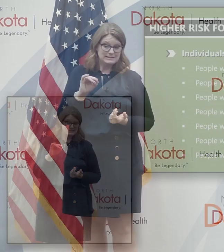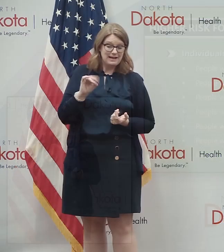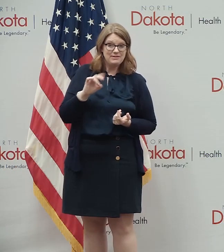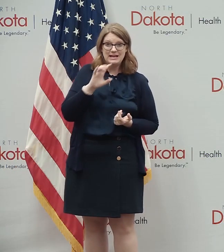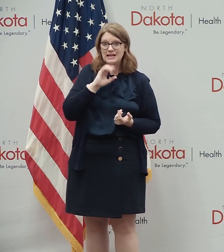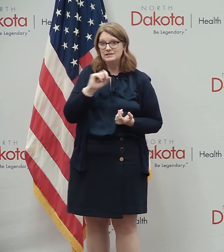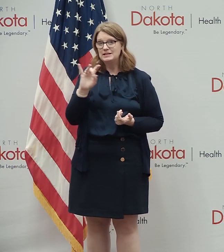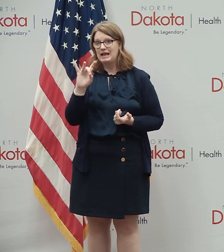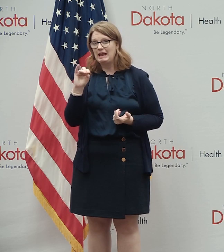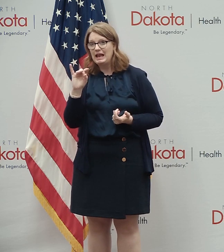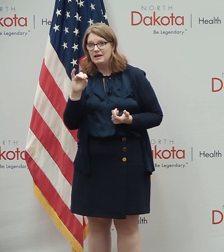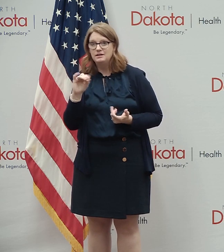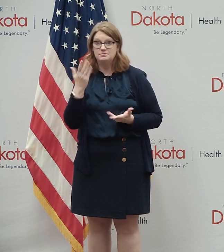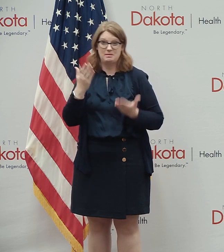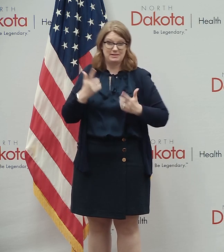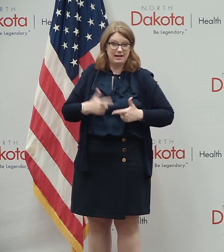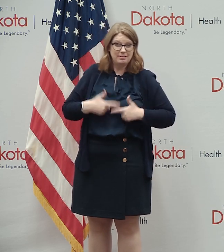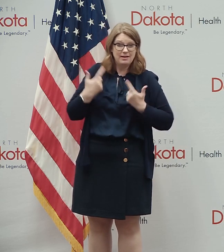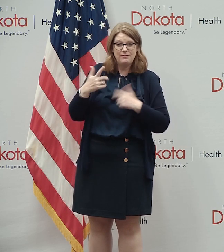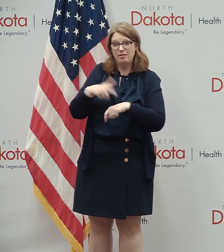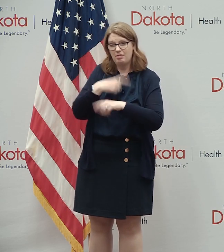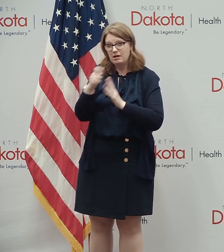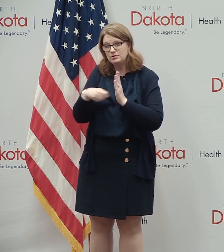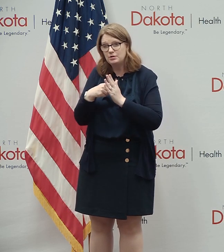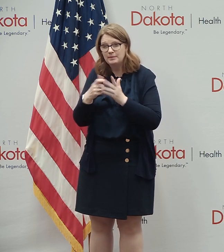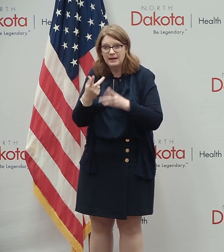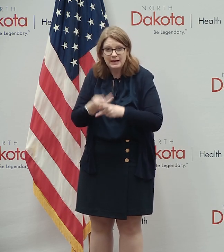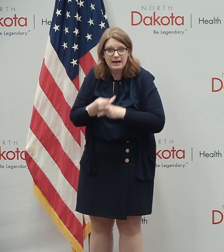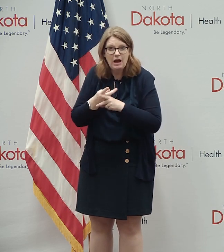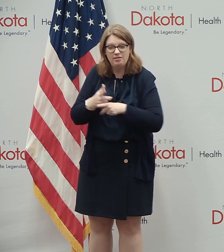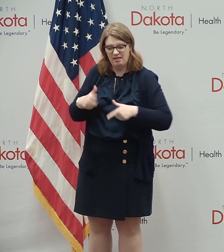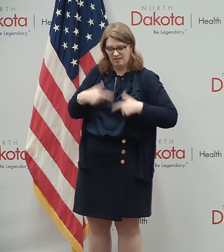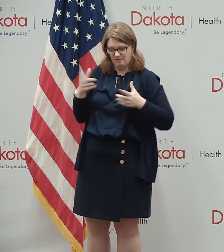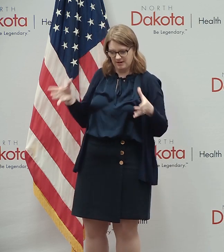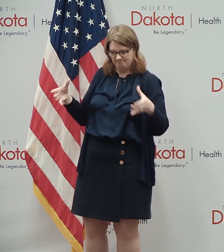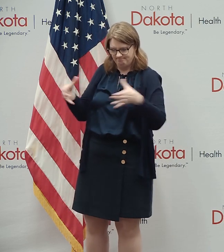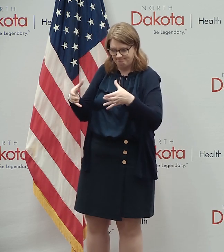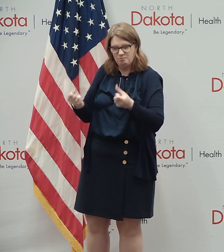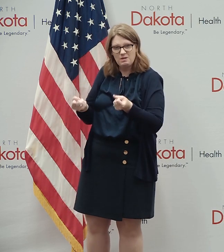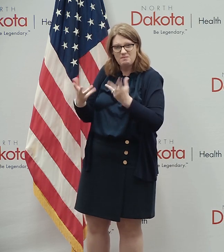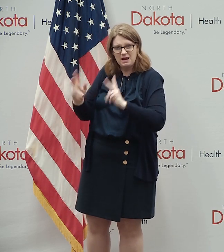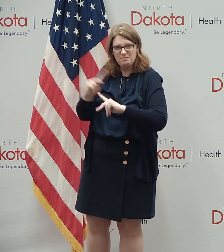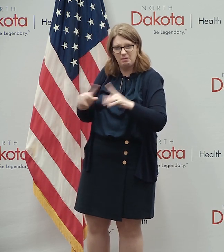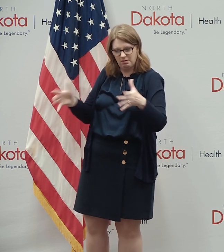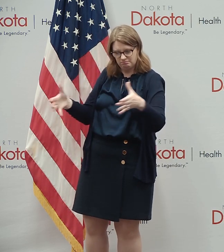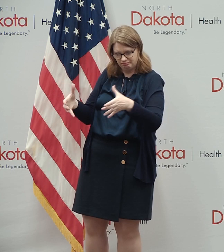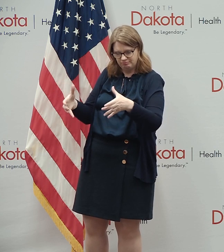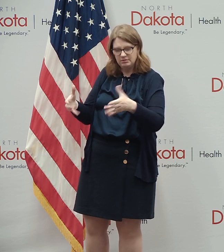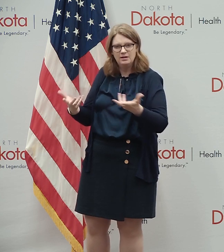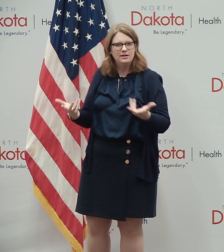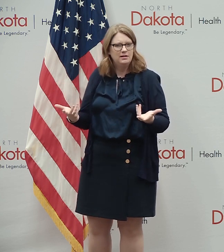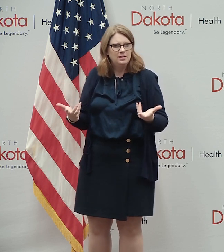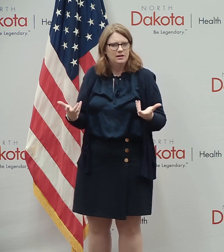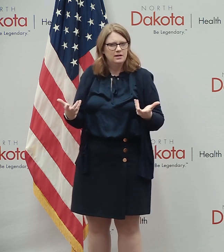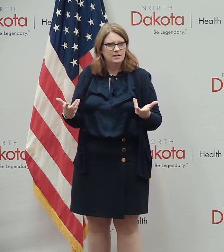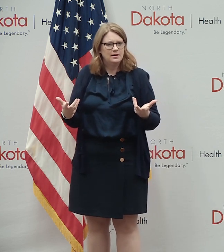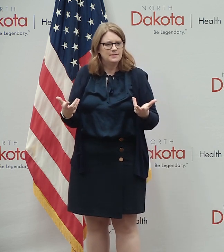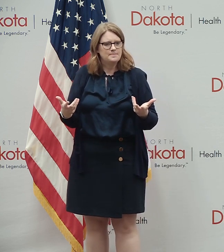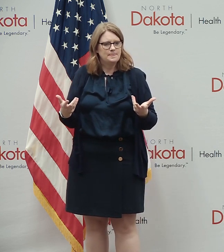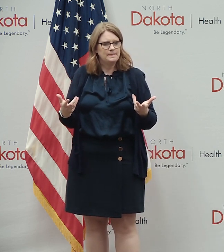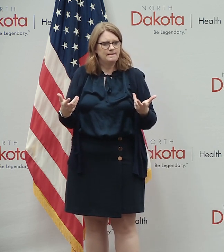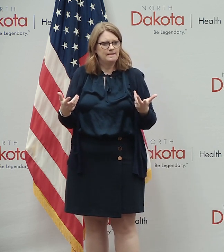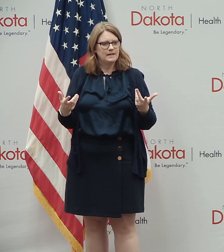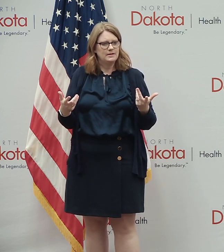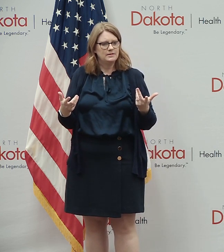particularly if they're in congregate living and long-term care, and if you're you think that at least even the percent, these